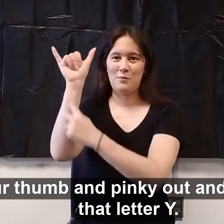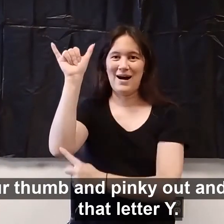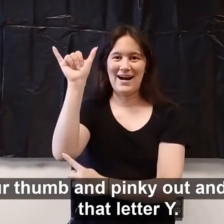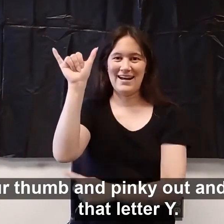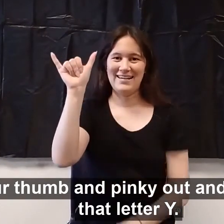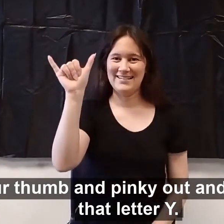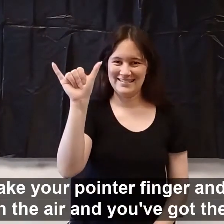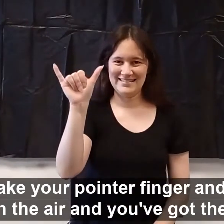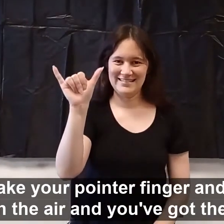Y.